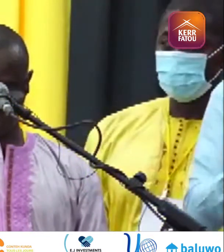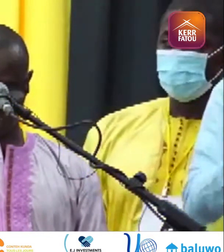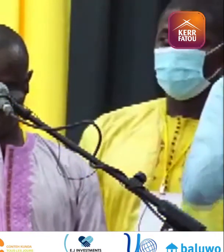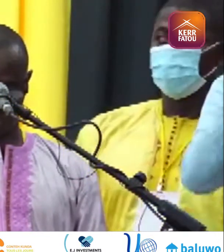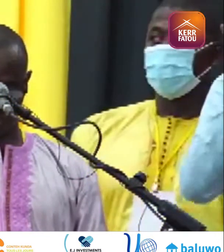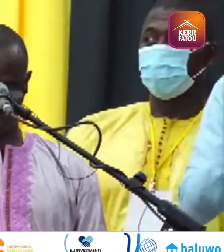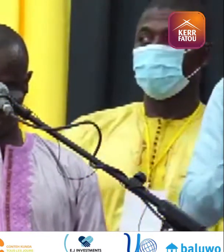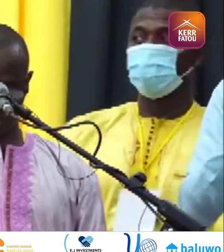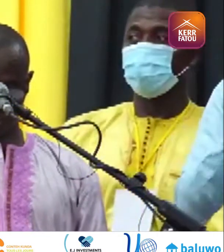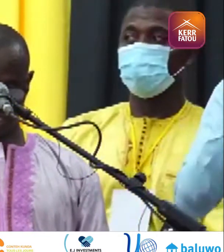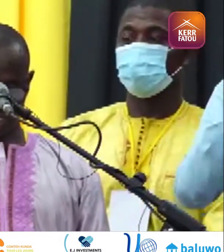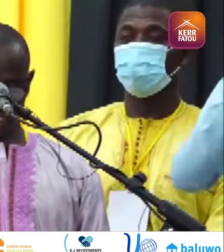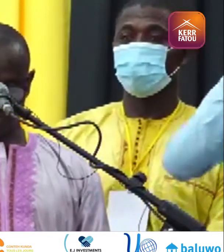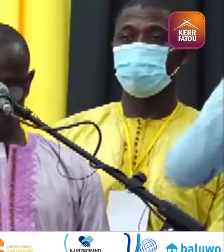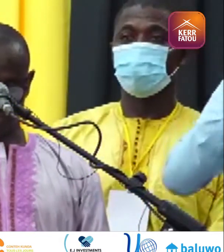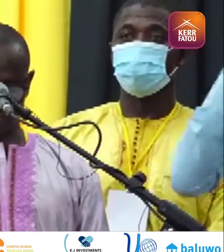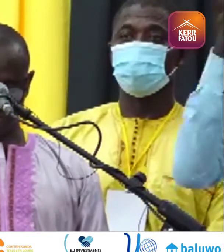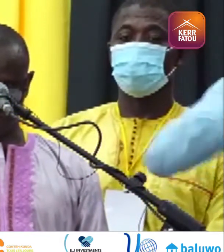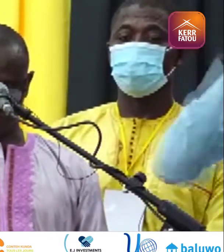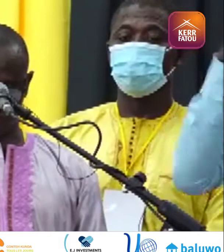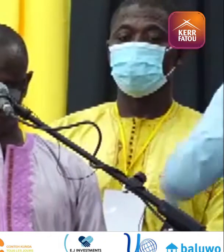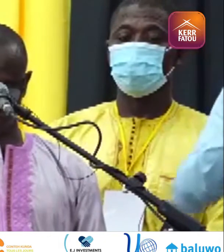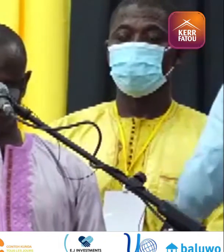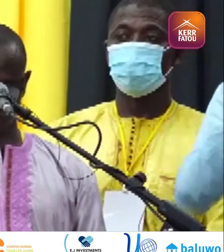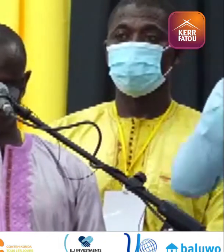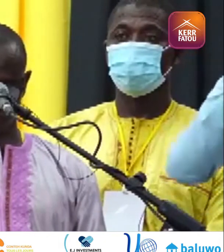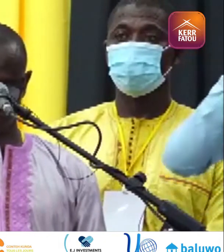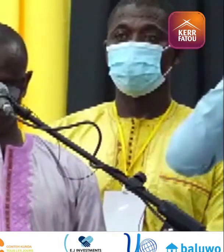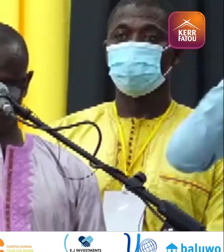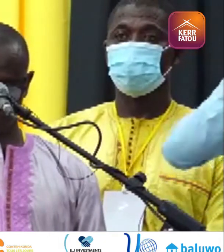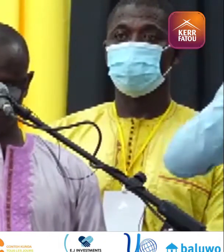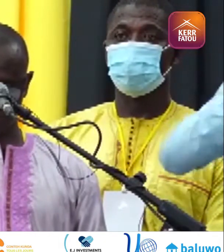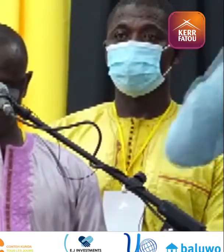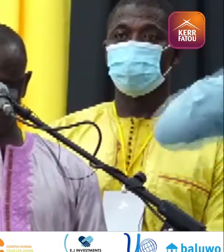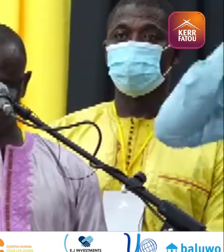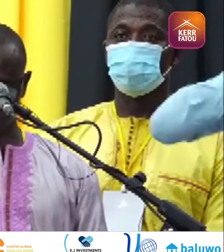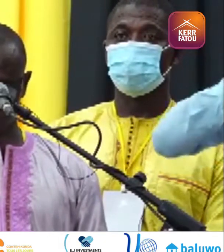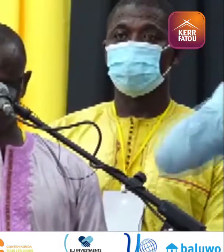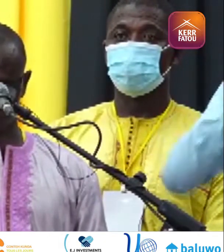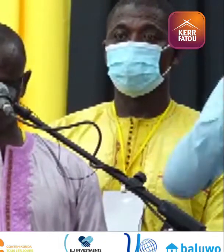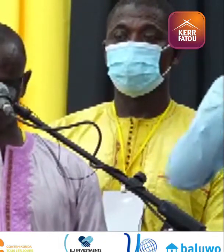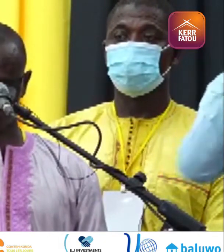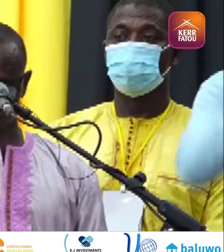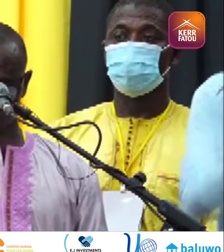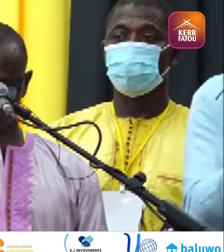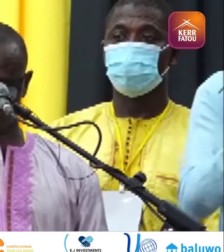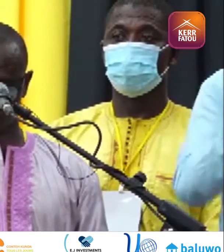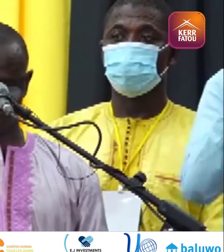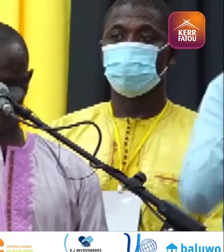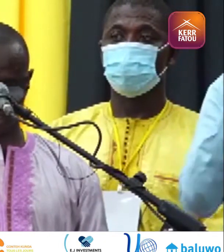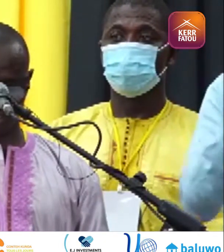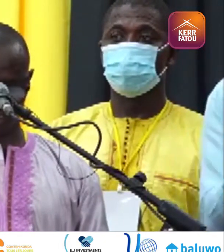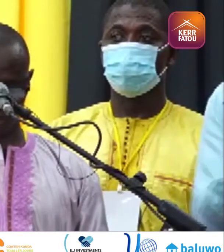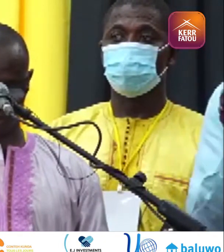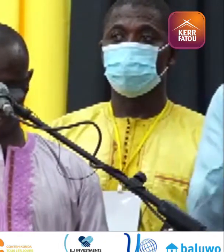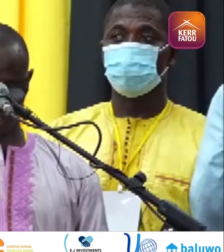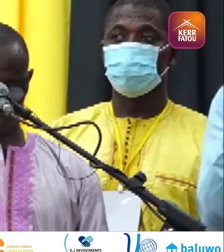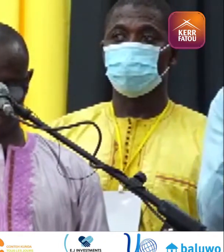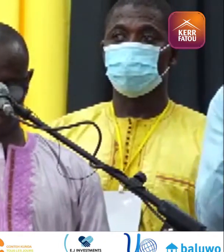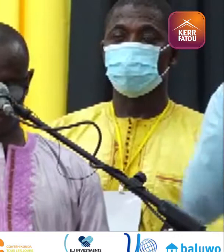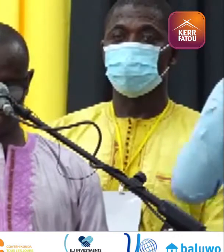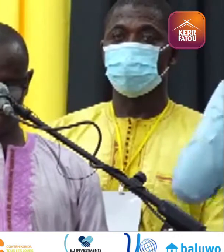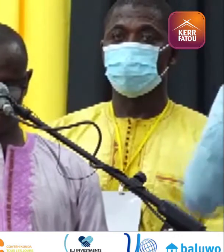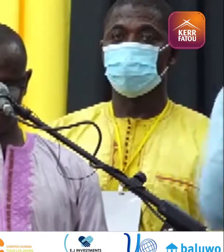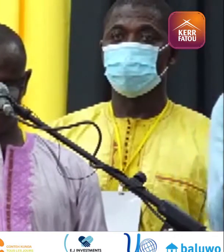Amendment of Article 17. Article 17 of the Constitution is amended in subsection 2, paragraph